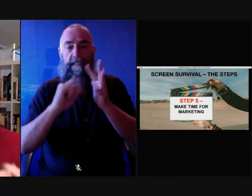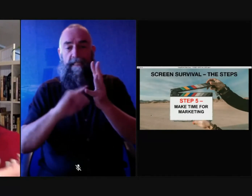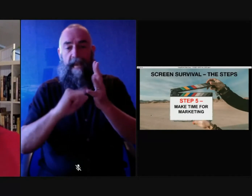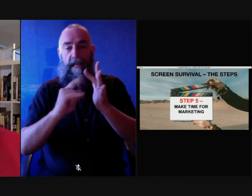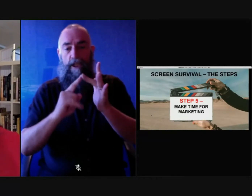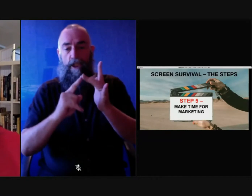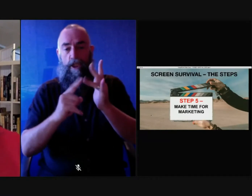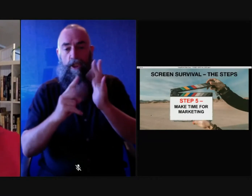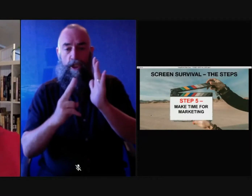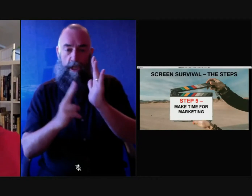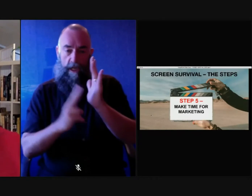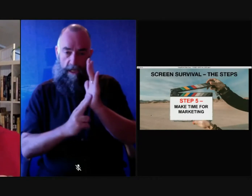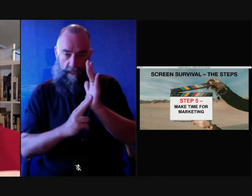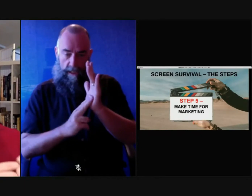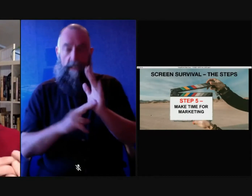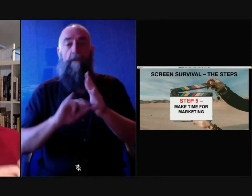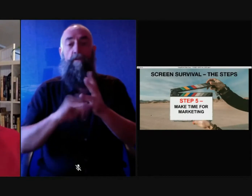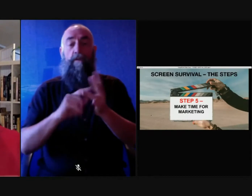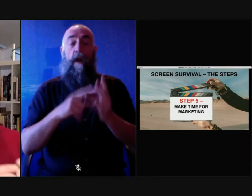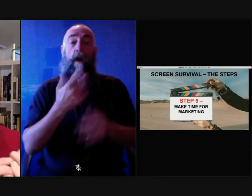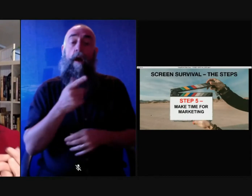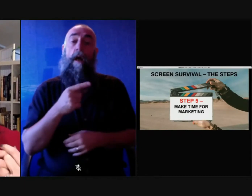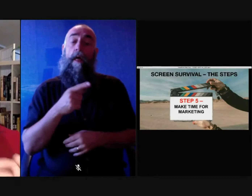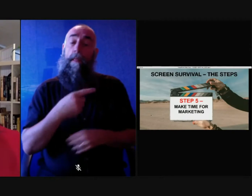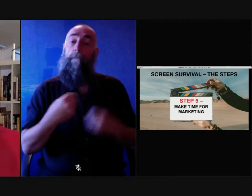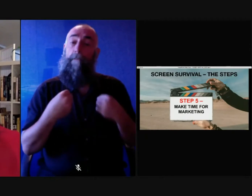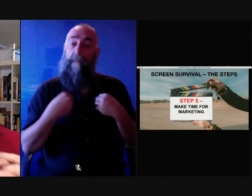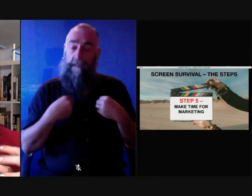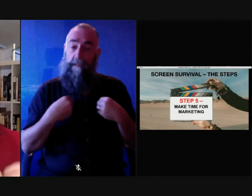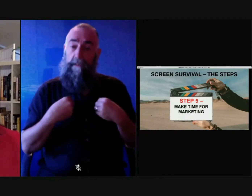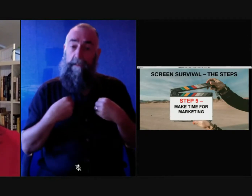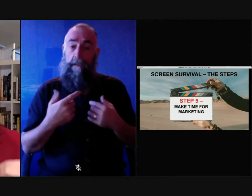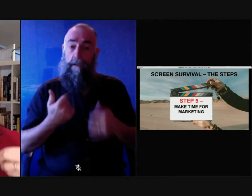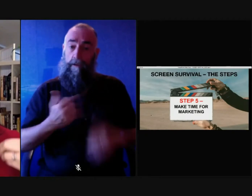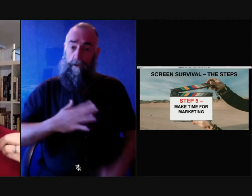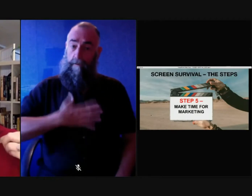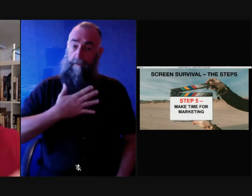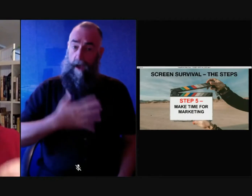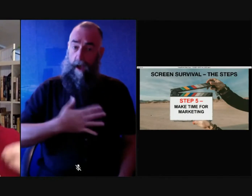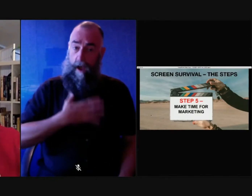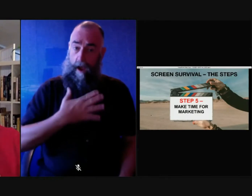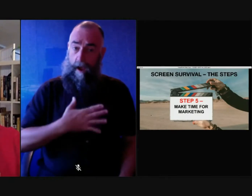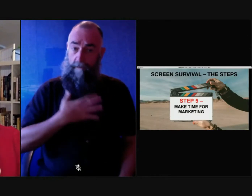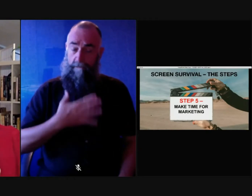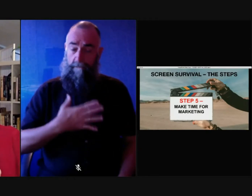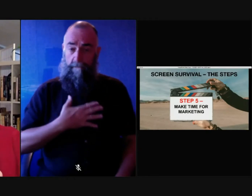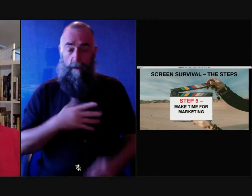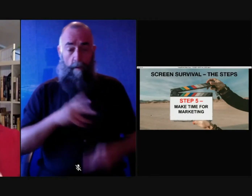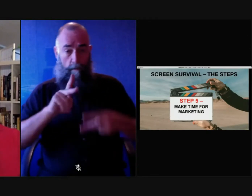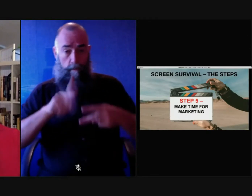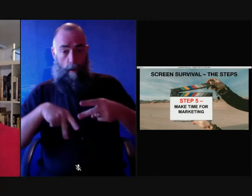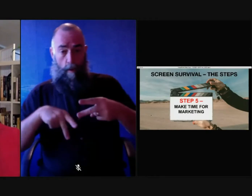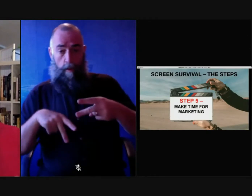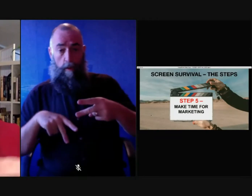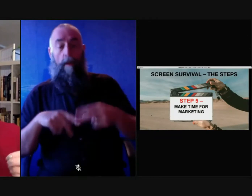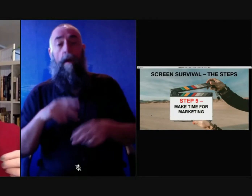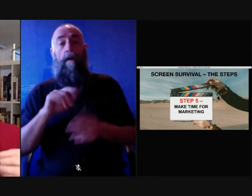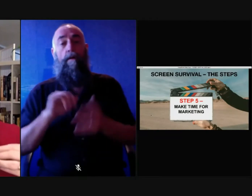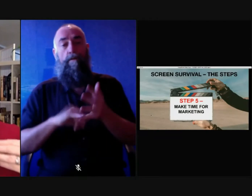and continued with their marketing did survive and tended to be the first ones